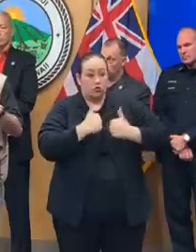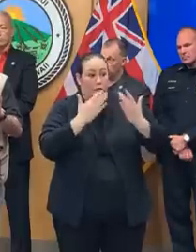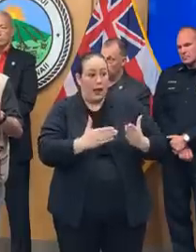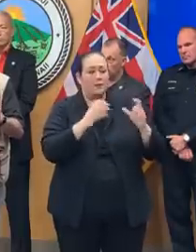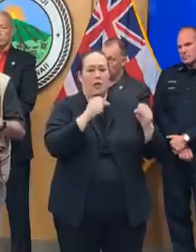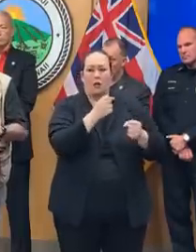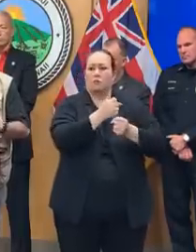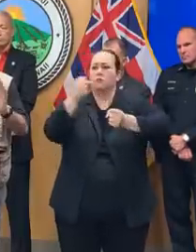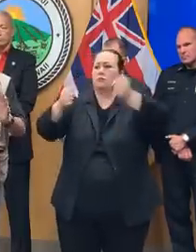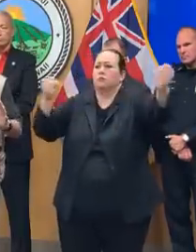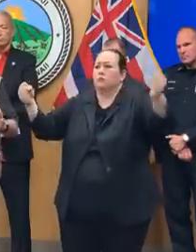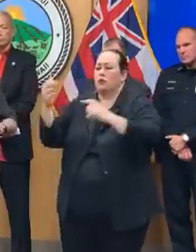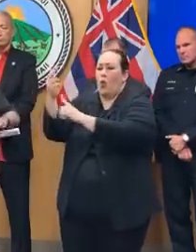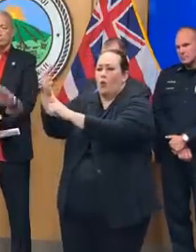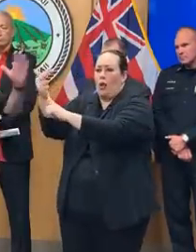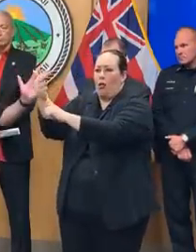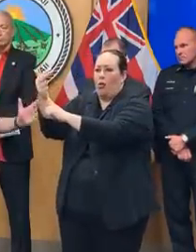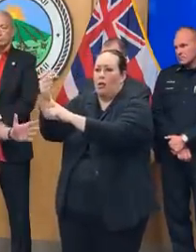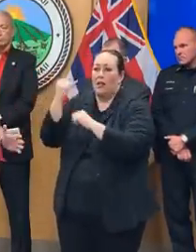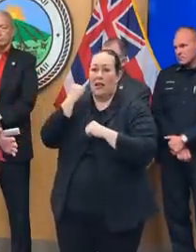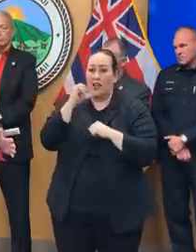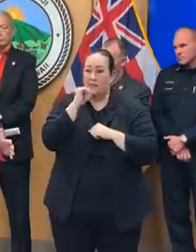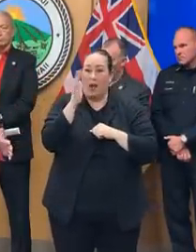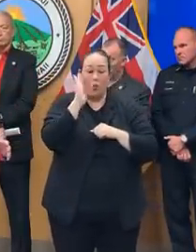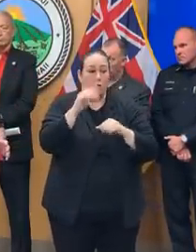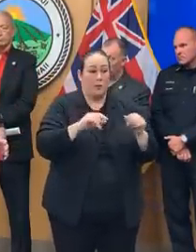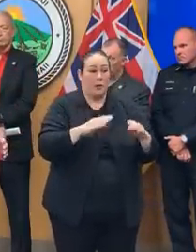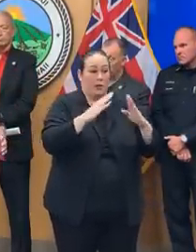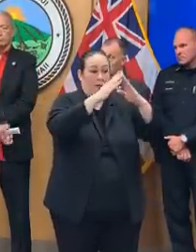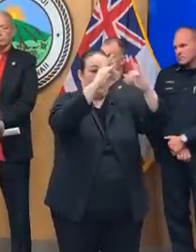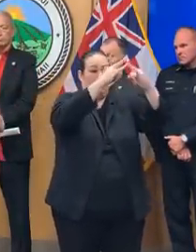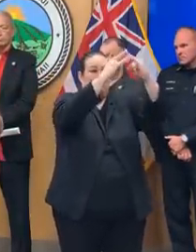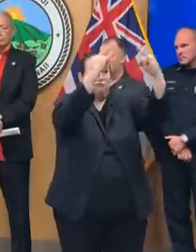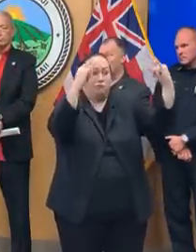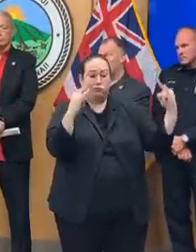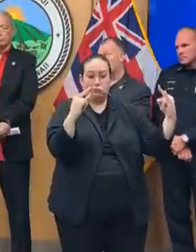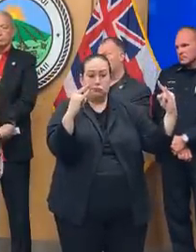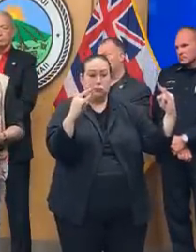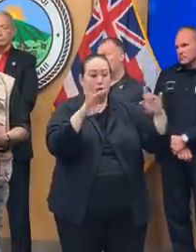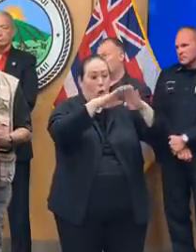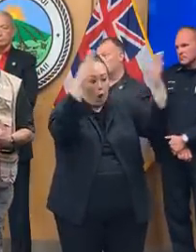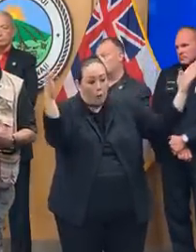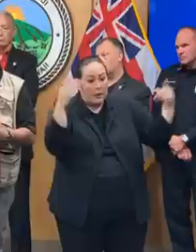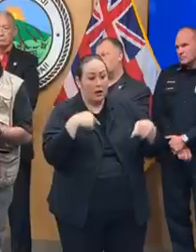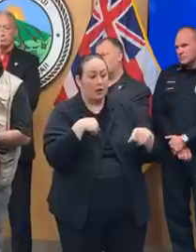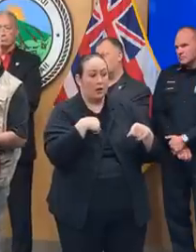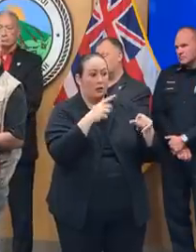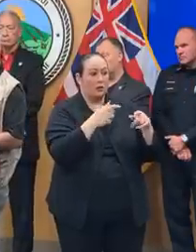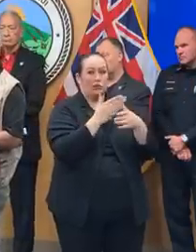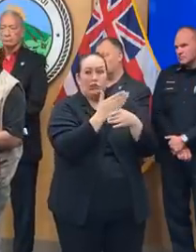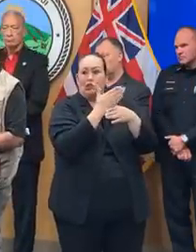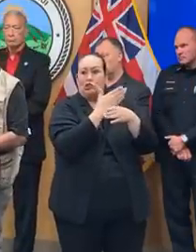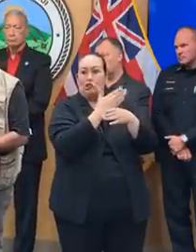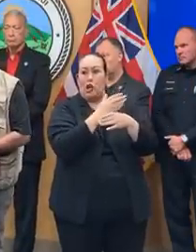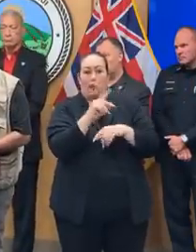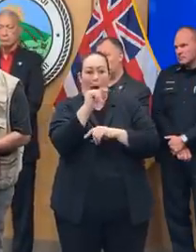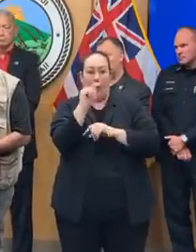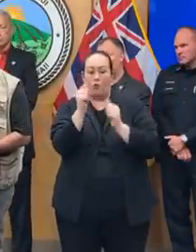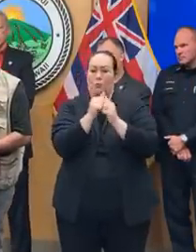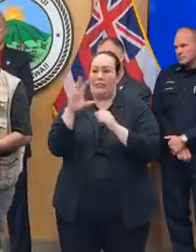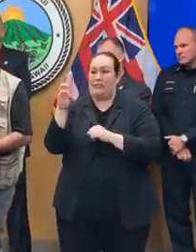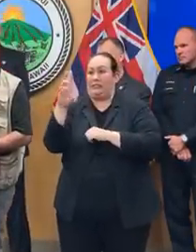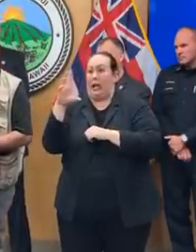because otherwise they would be in congregate shelters, big open spaces, no privacy. You share a bathroom with 600 of your